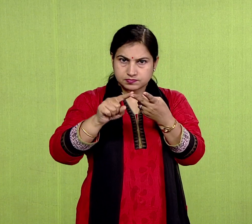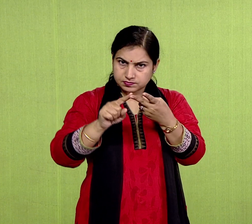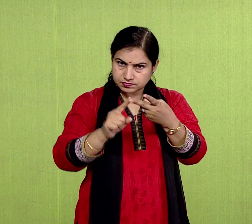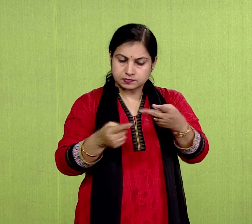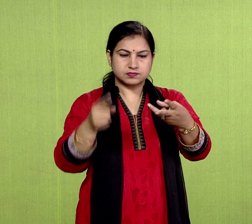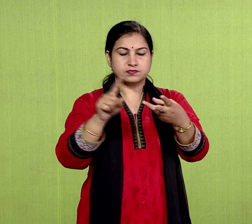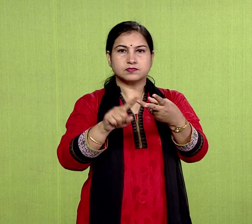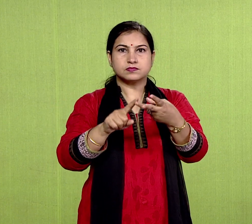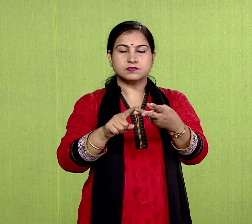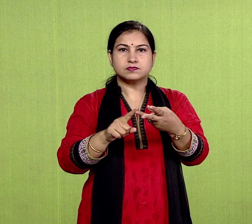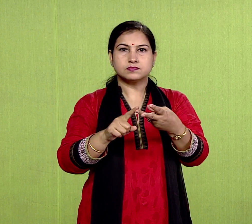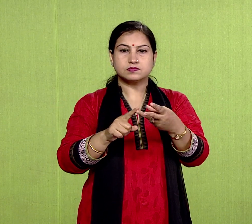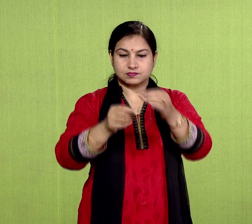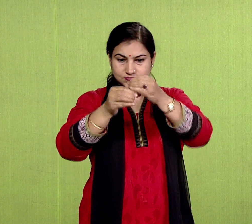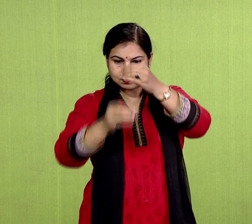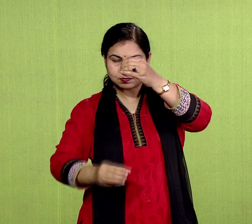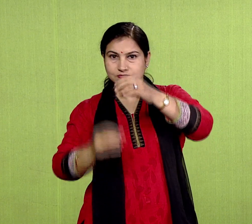and sugarcane.